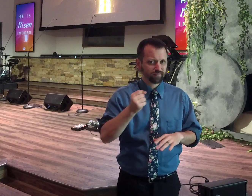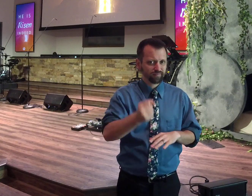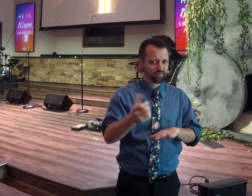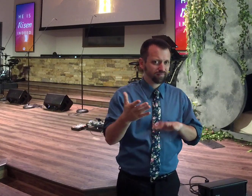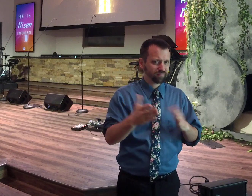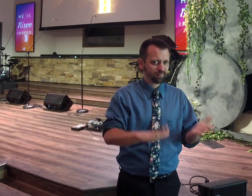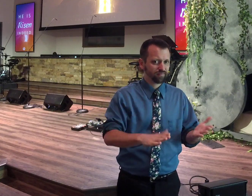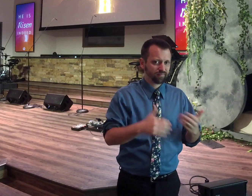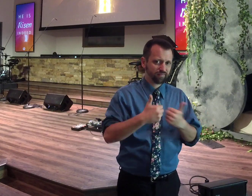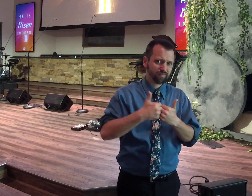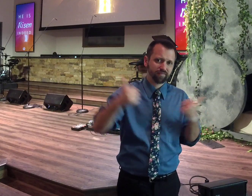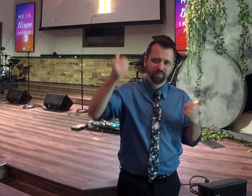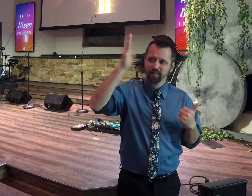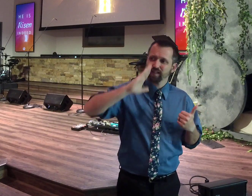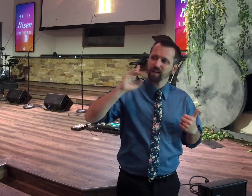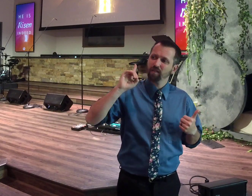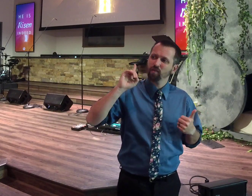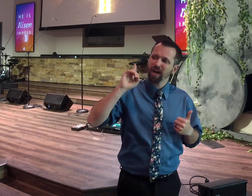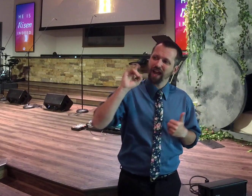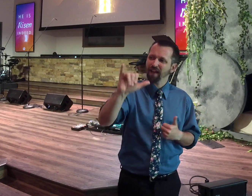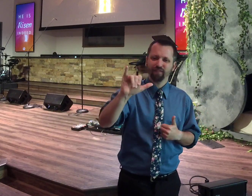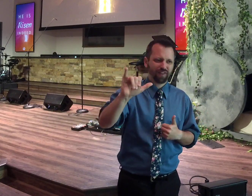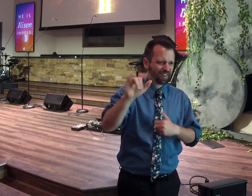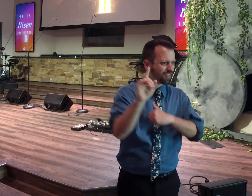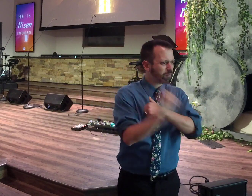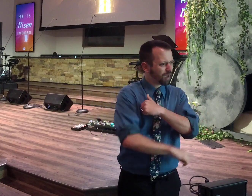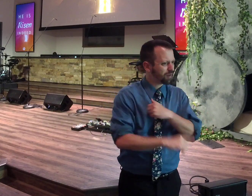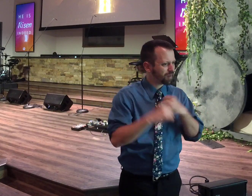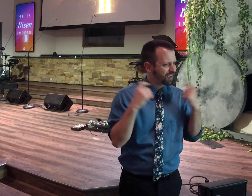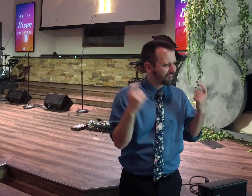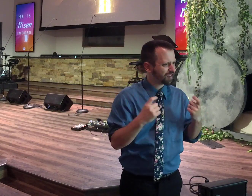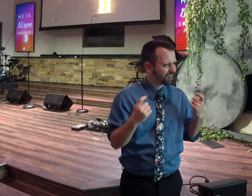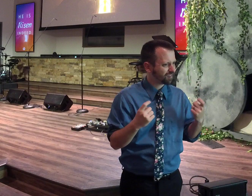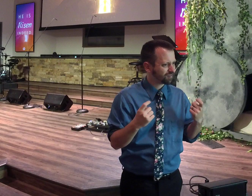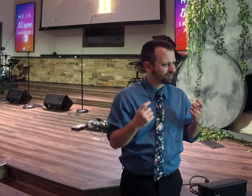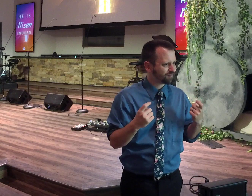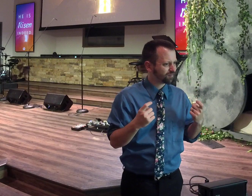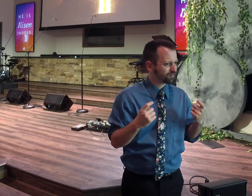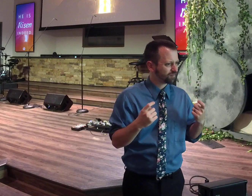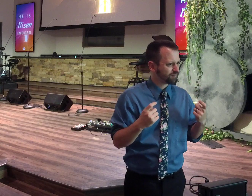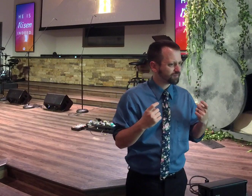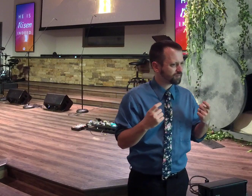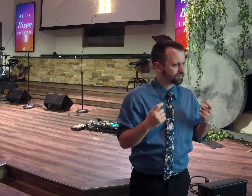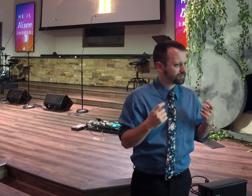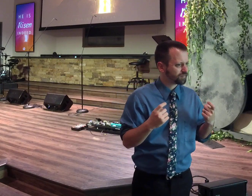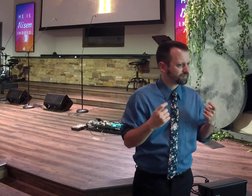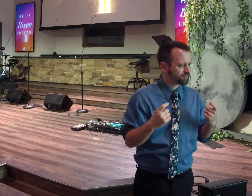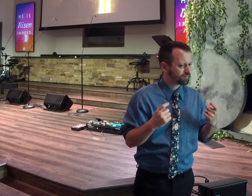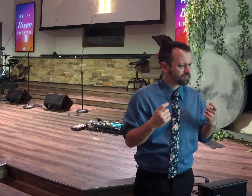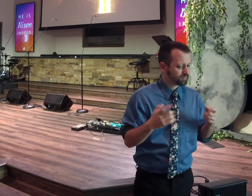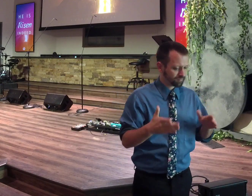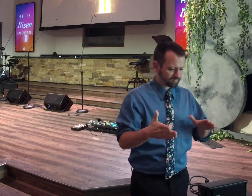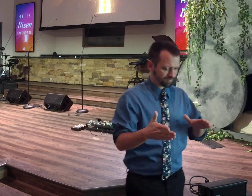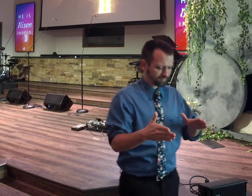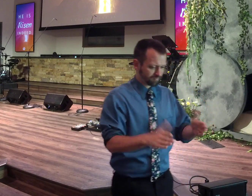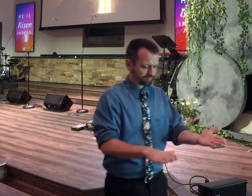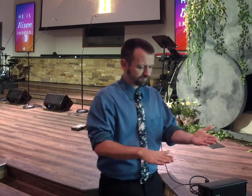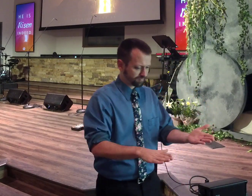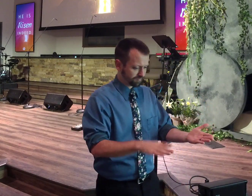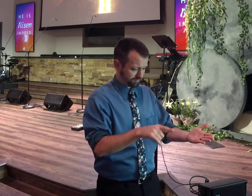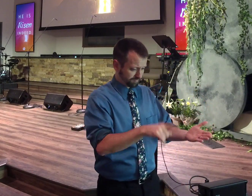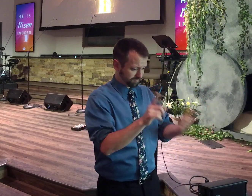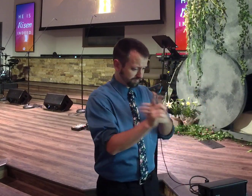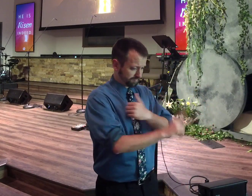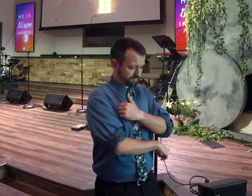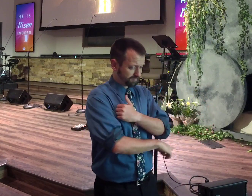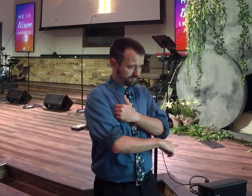as the penalty for our sin. But think about this. The one that has imposed death as the penalty is also